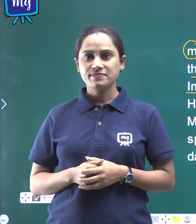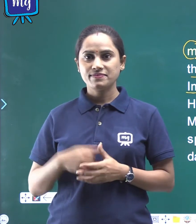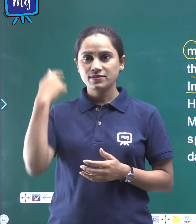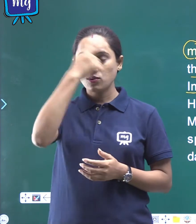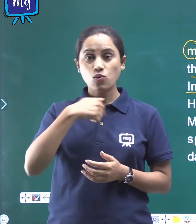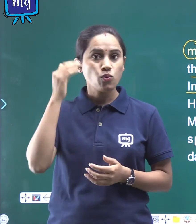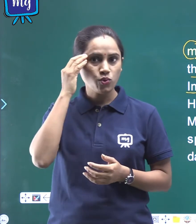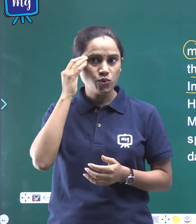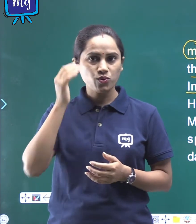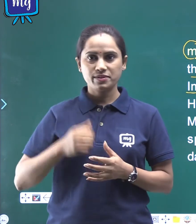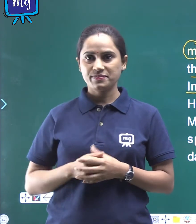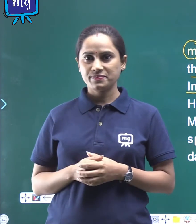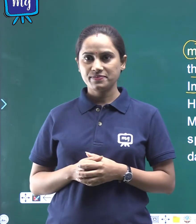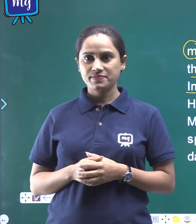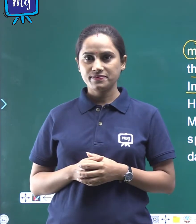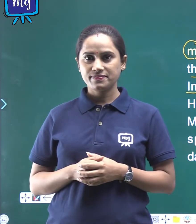who knew